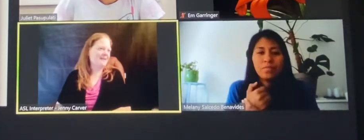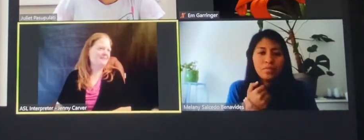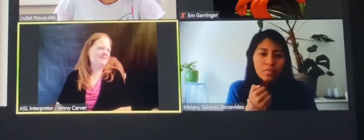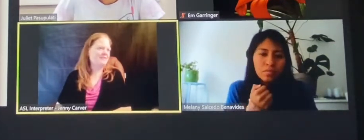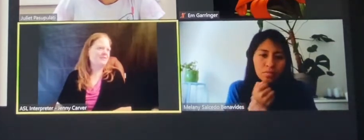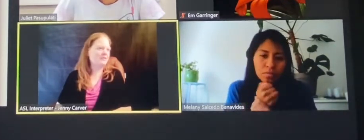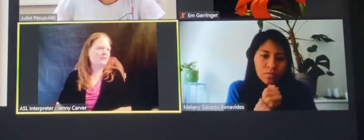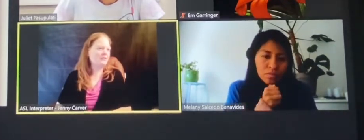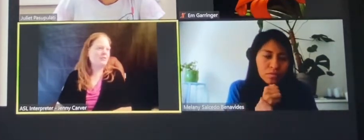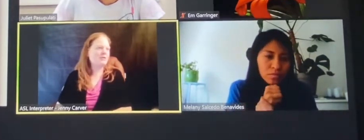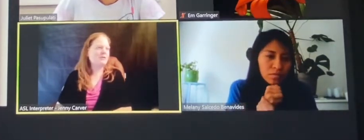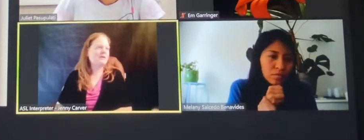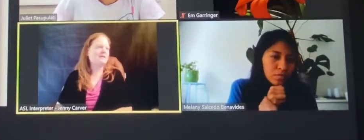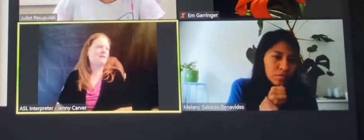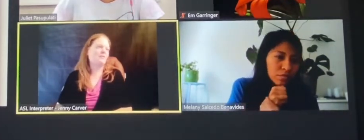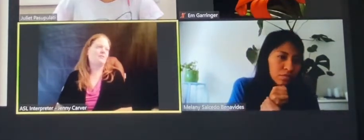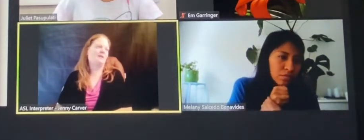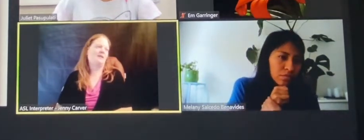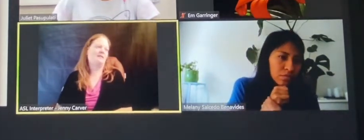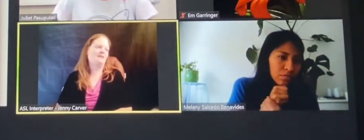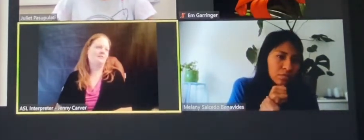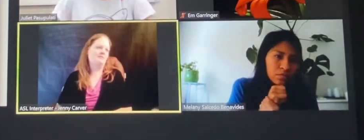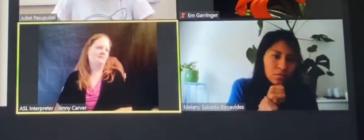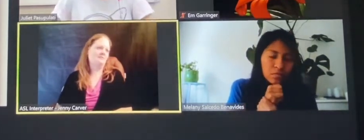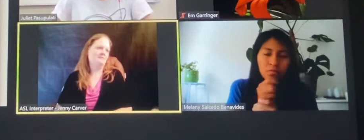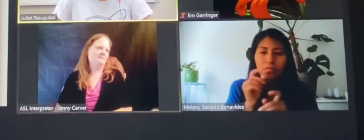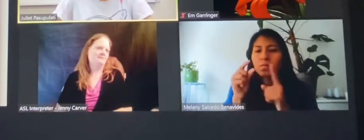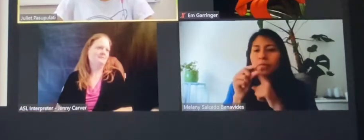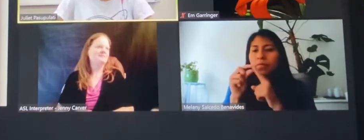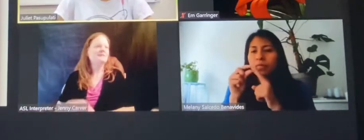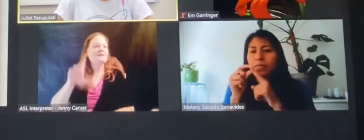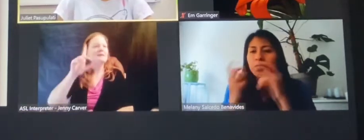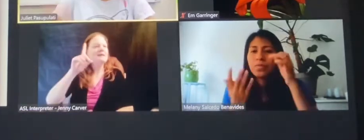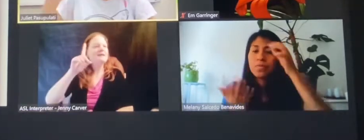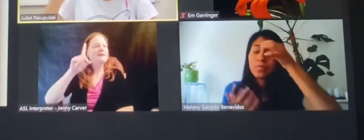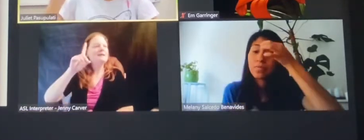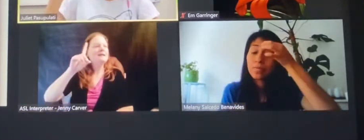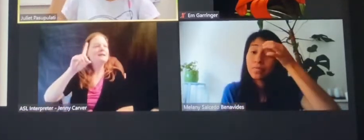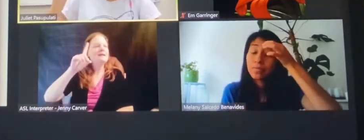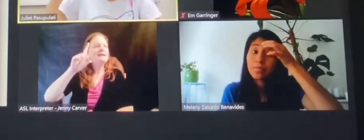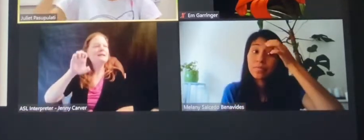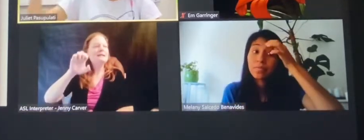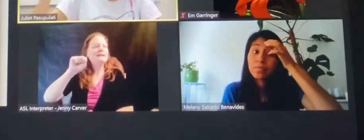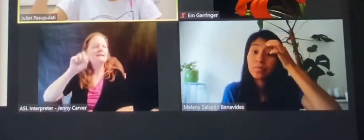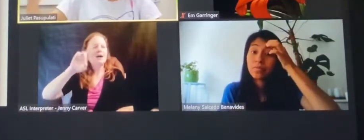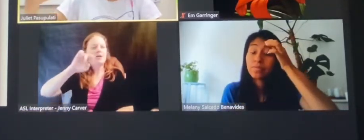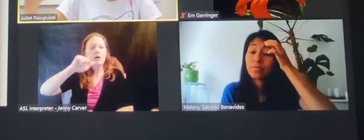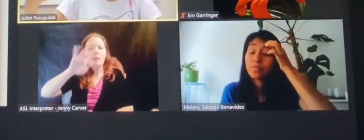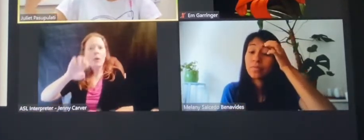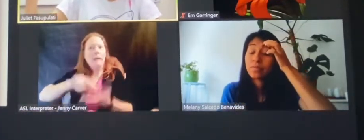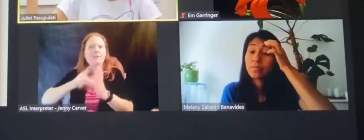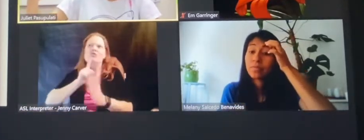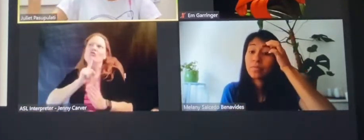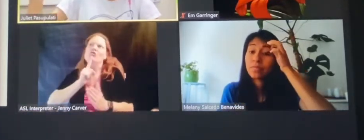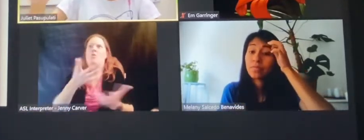Does it obtain desirability? But that means what is that word? You really want something.